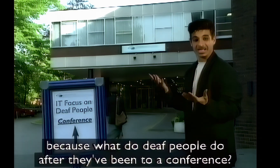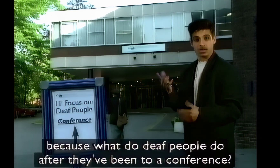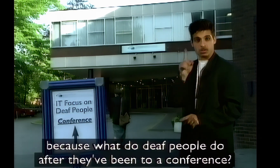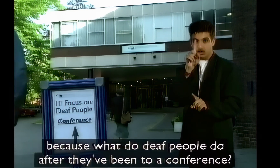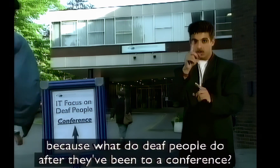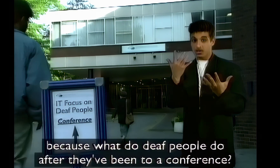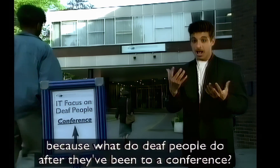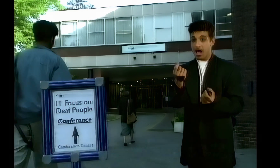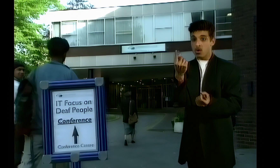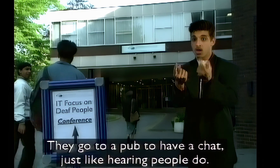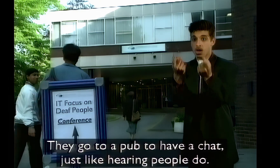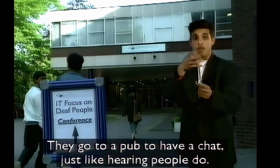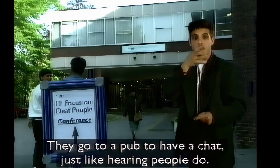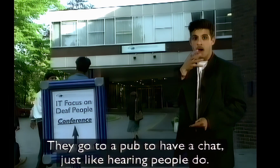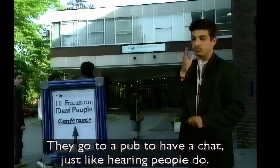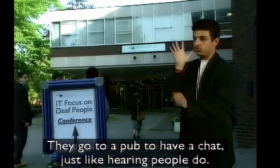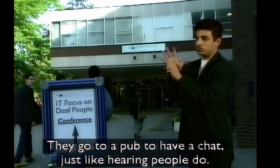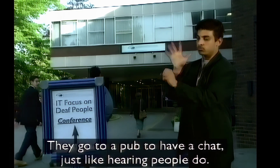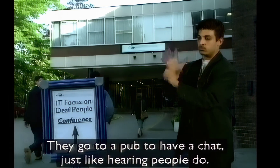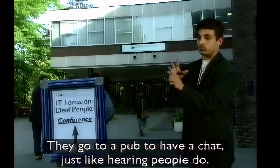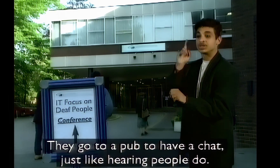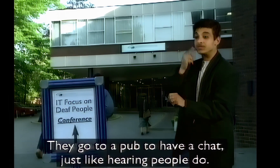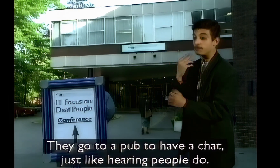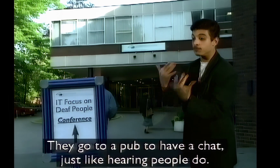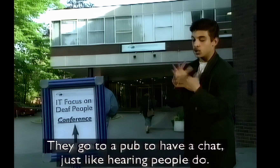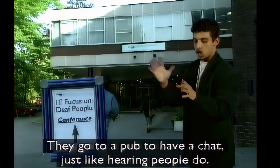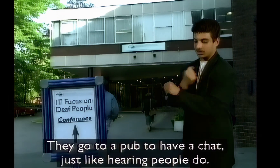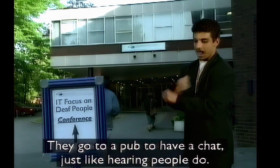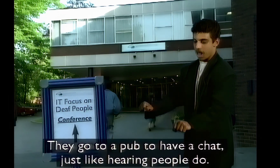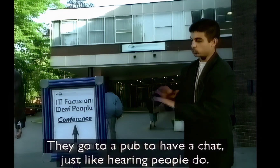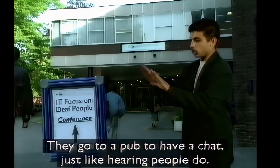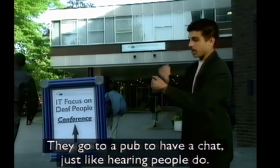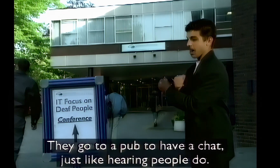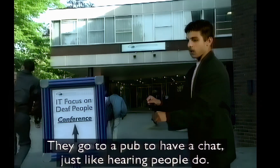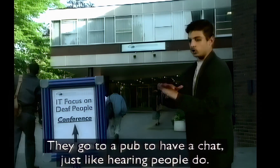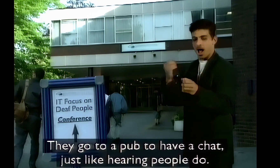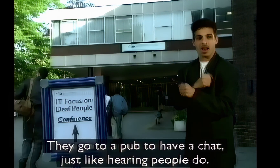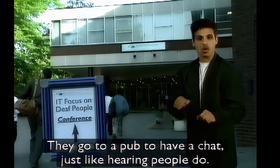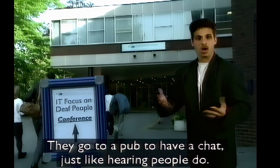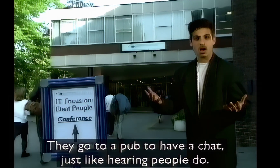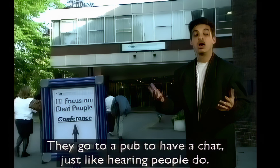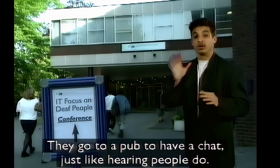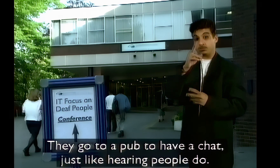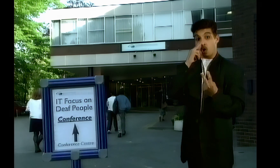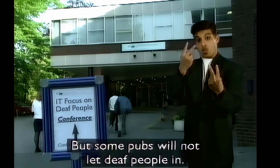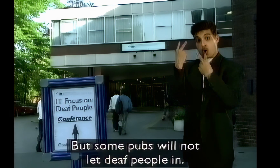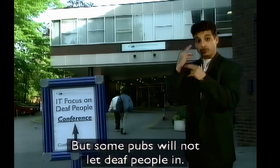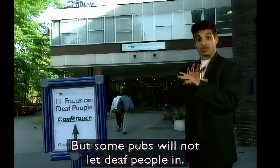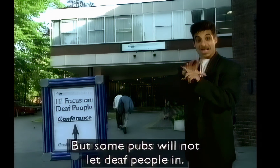chat, just like hearing people do. But there are some pubs that are not prepared to allow deaf people in.